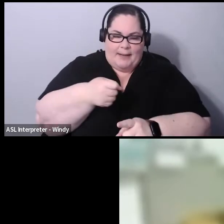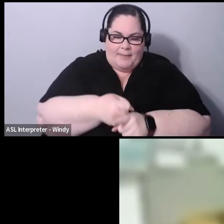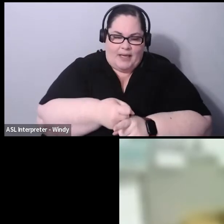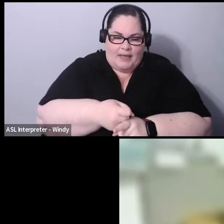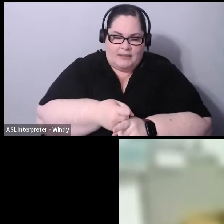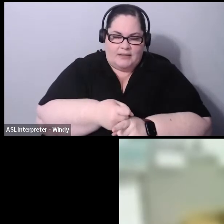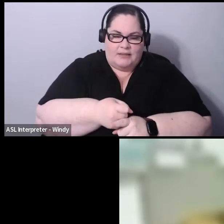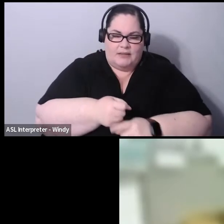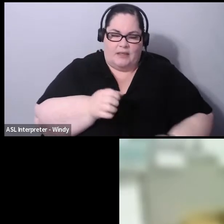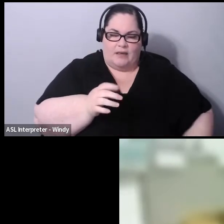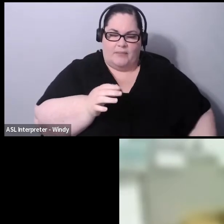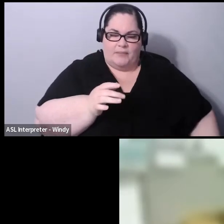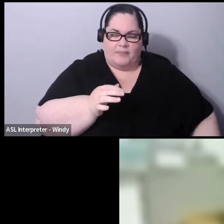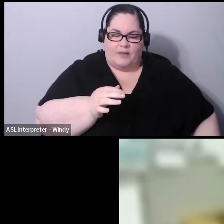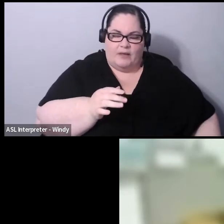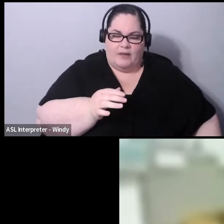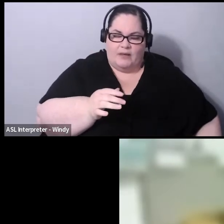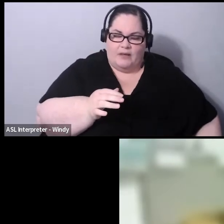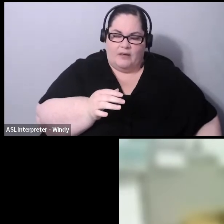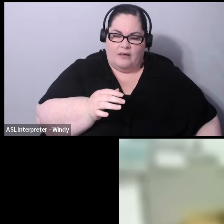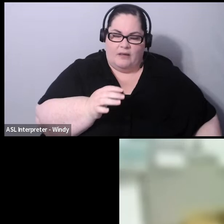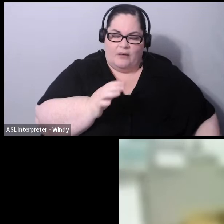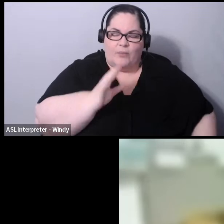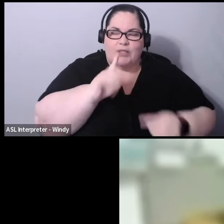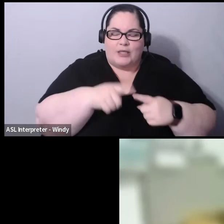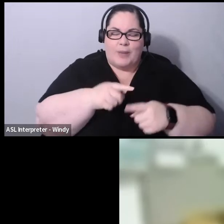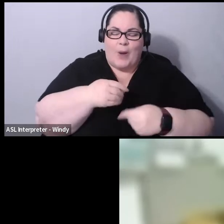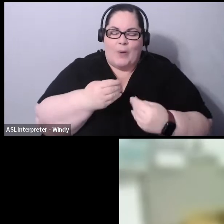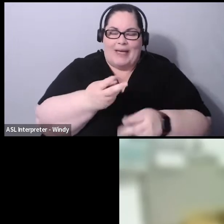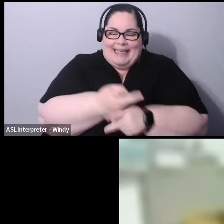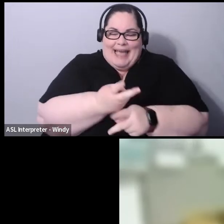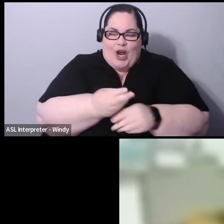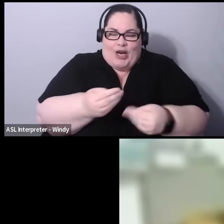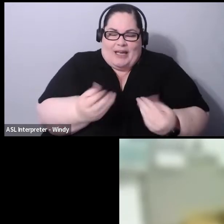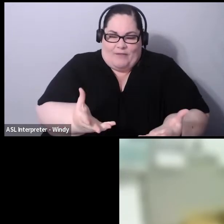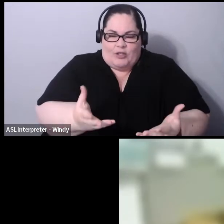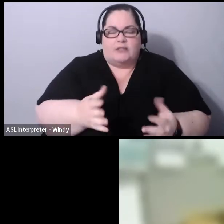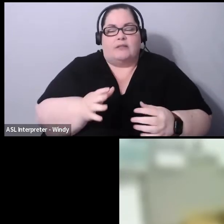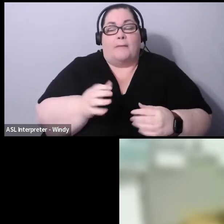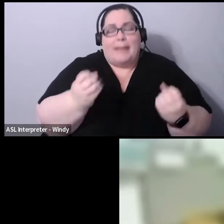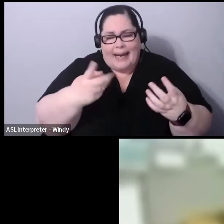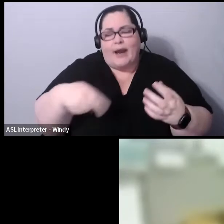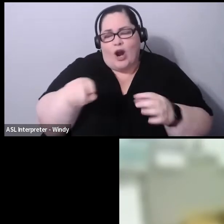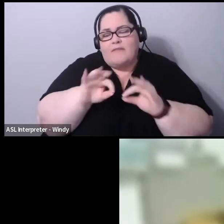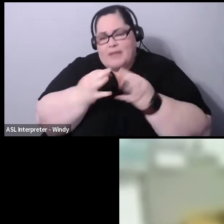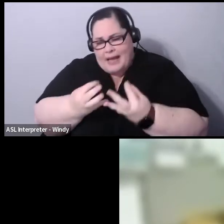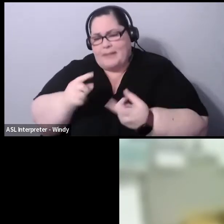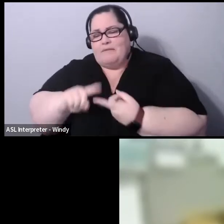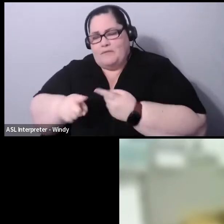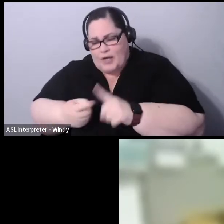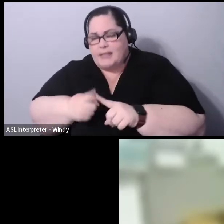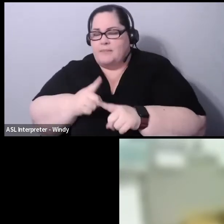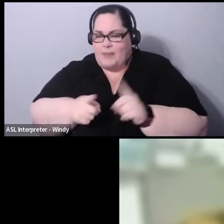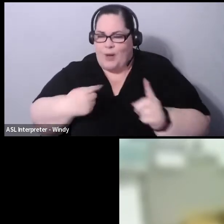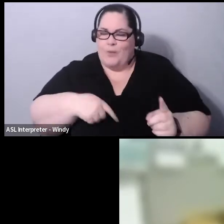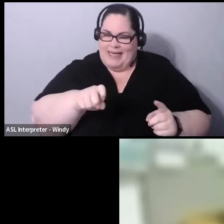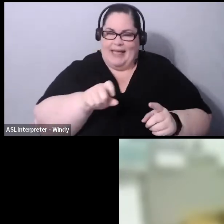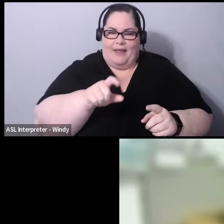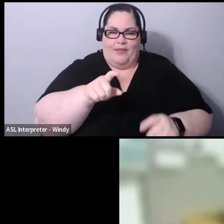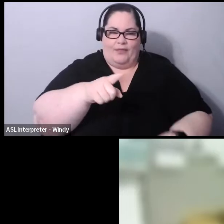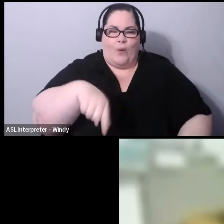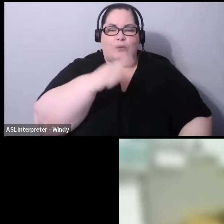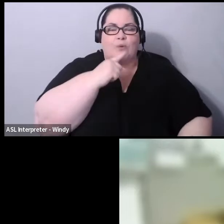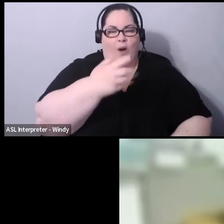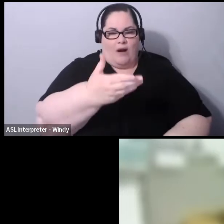about caregivers, and so many of our caregivers are family and friends, but of course we also need those employed